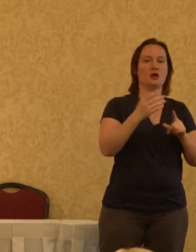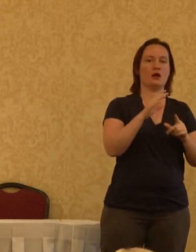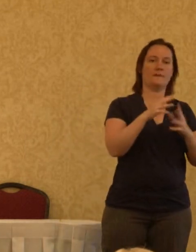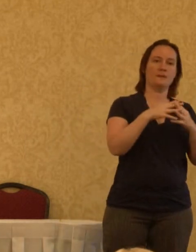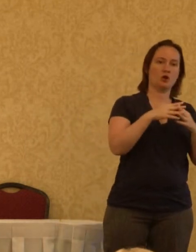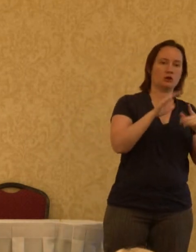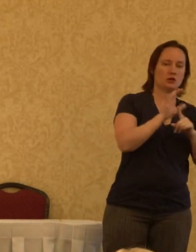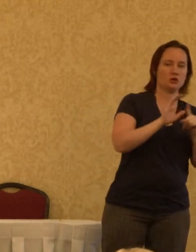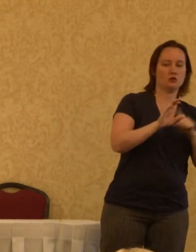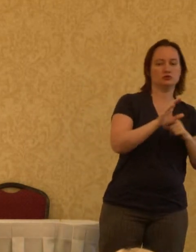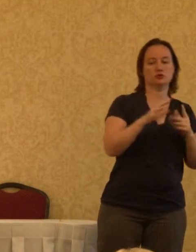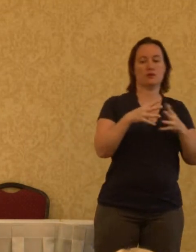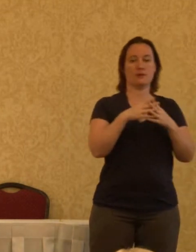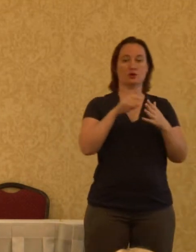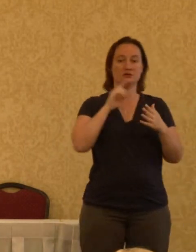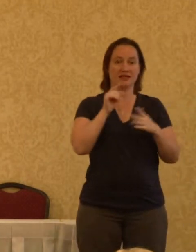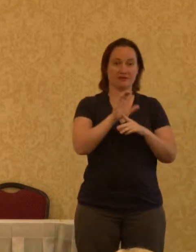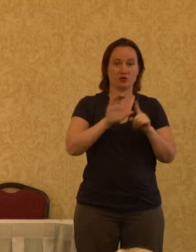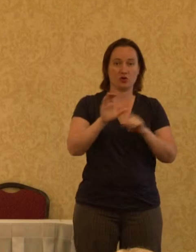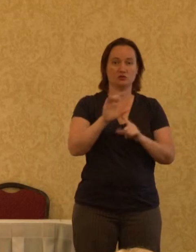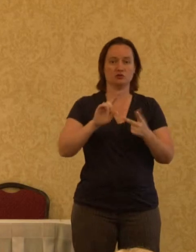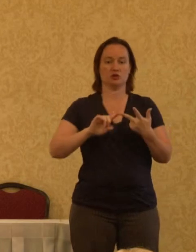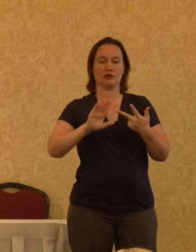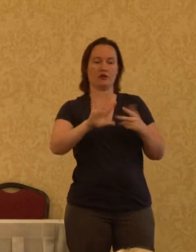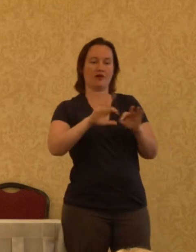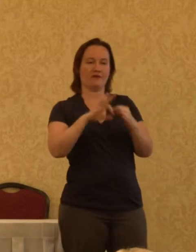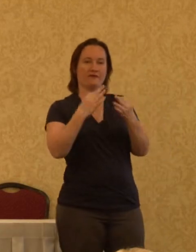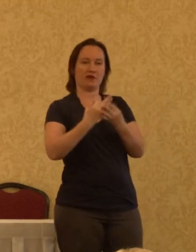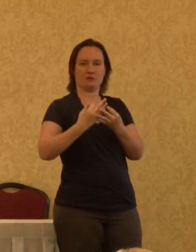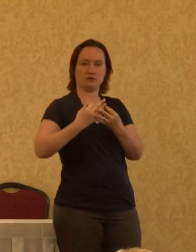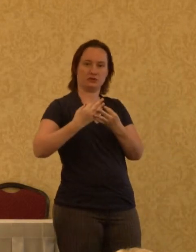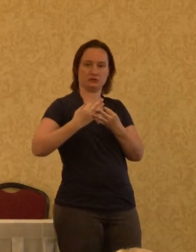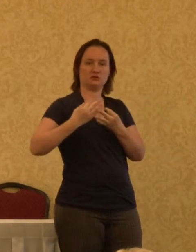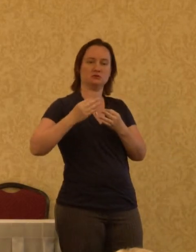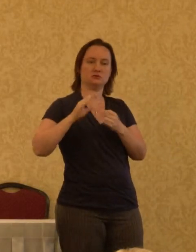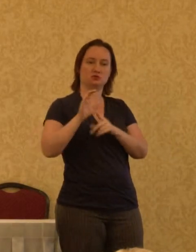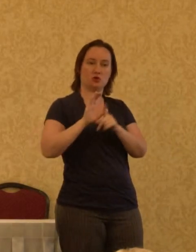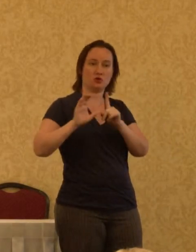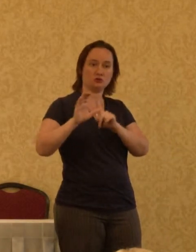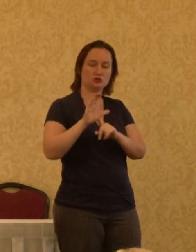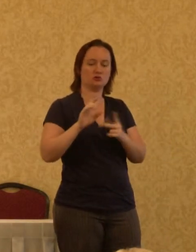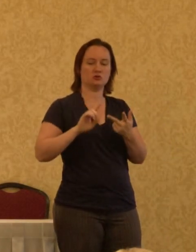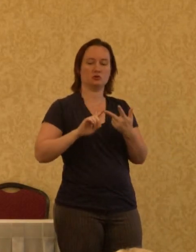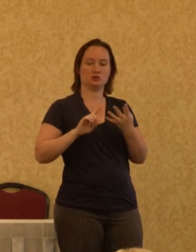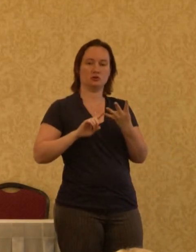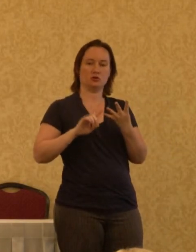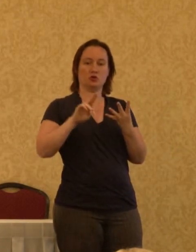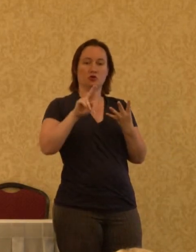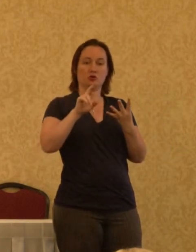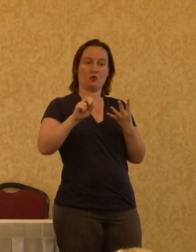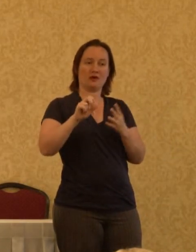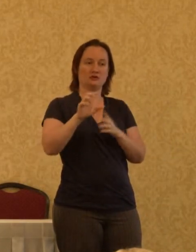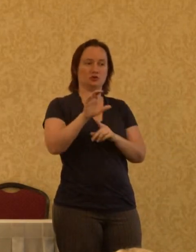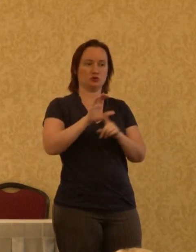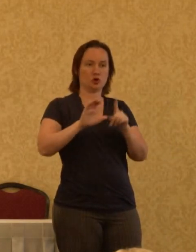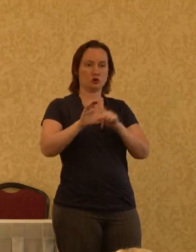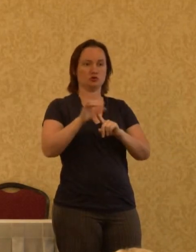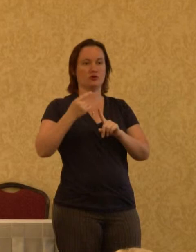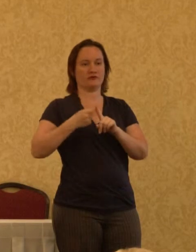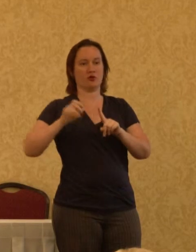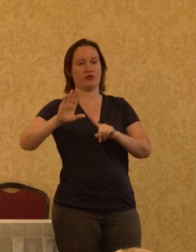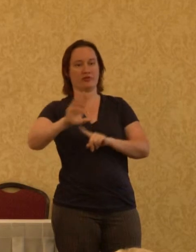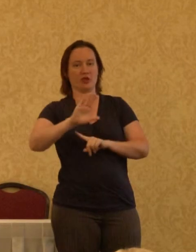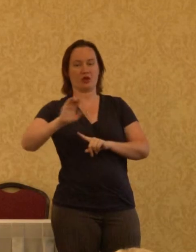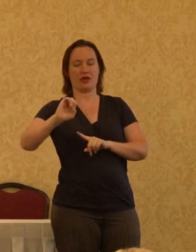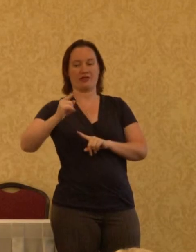culture, there's the family culture of origin, and then the US culture of their ethnic group, which